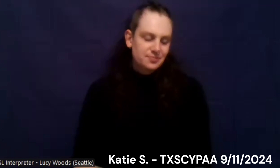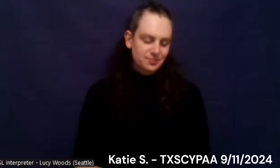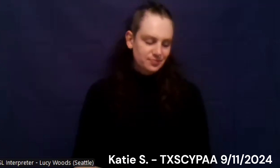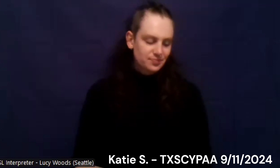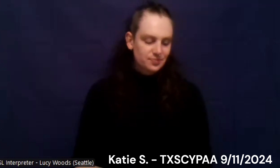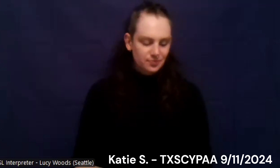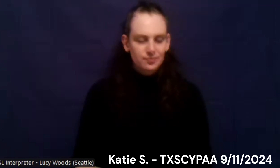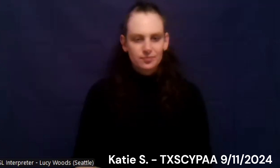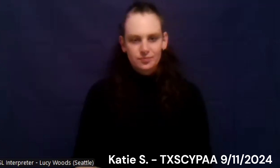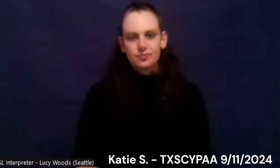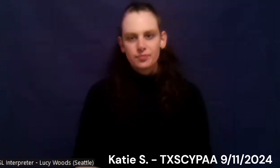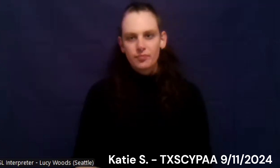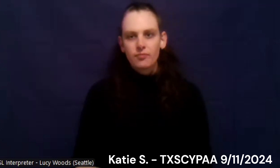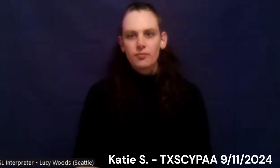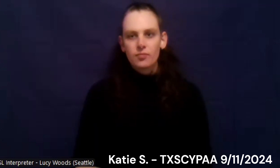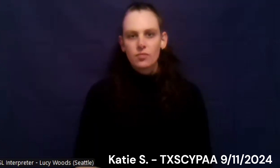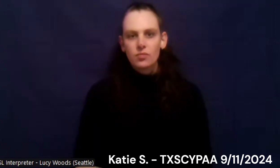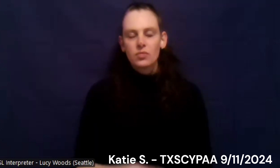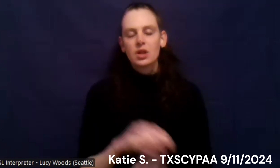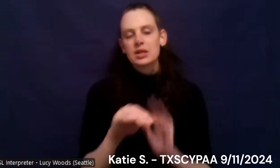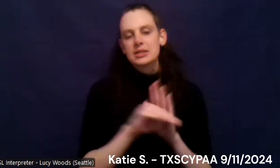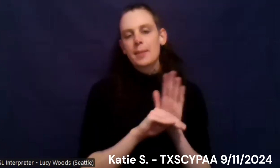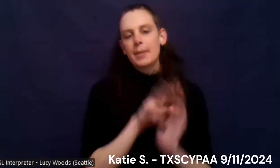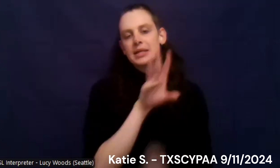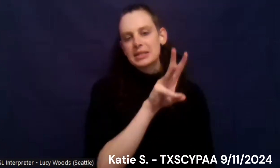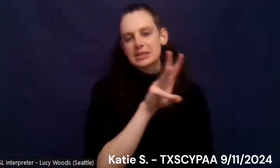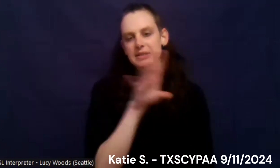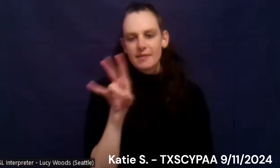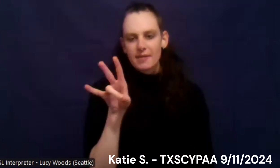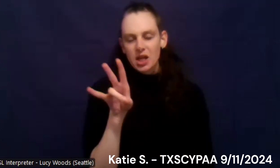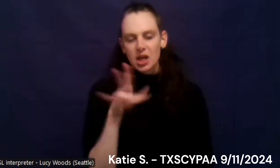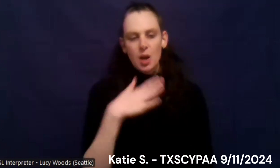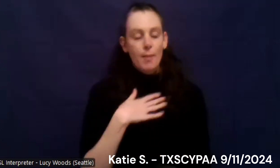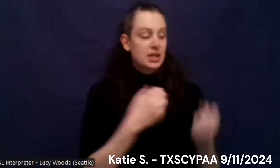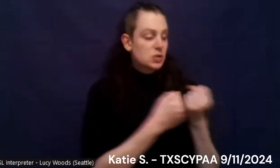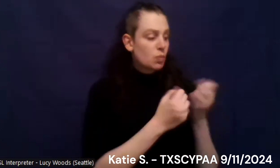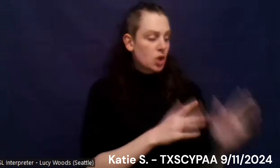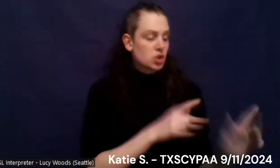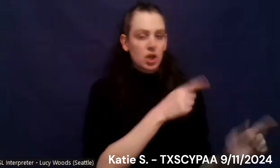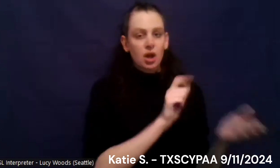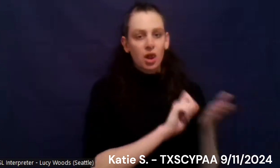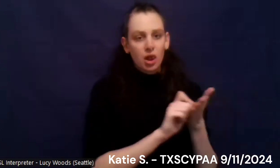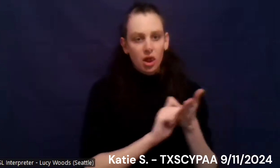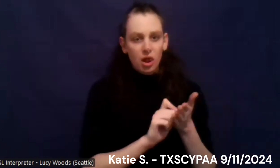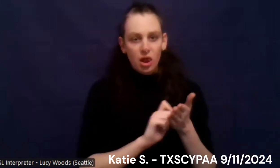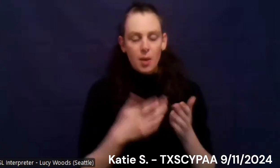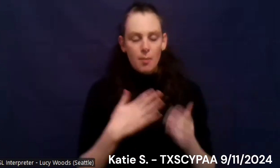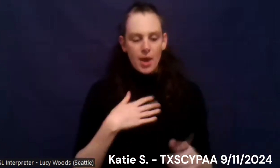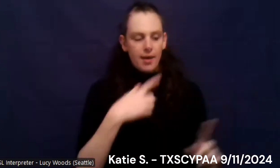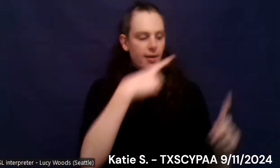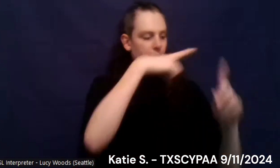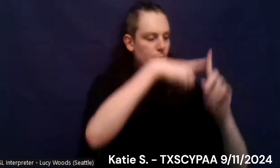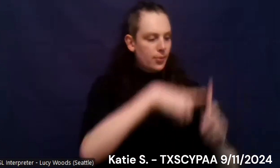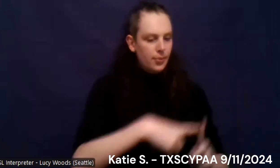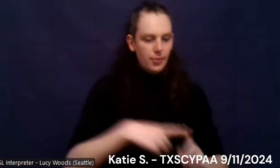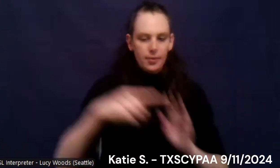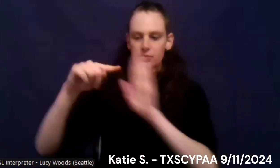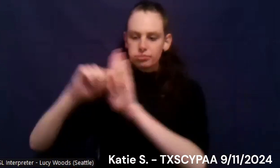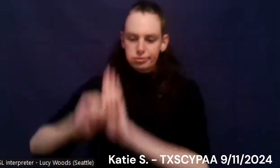we go on to 6 and 7. My sponsor wrote out my assets and my character